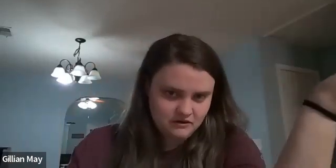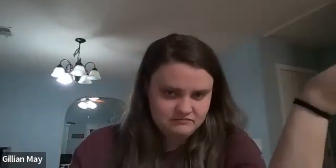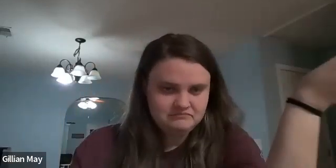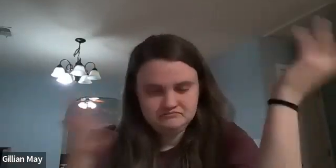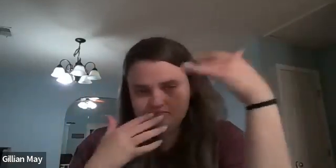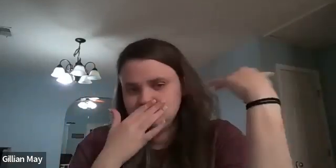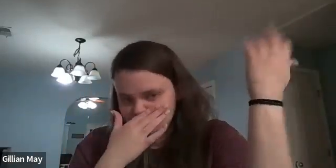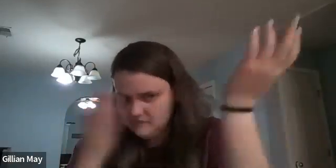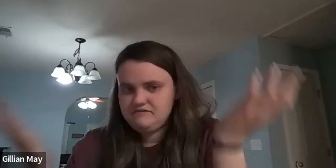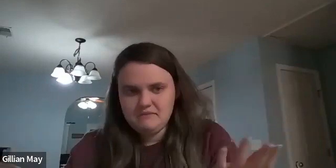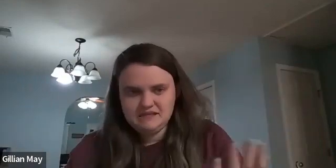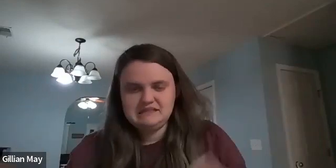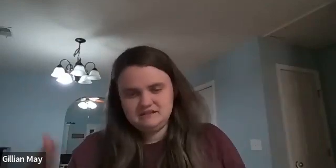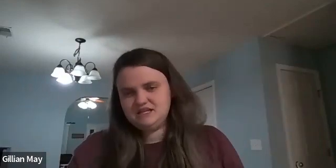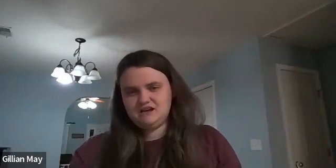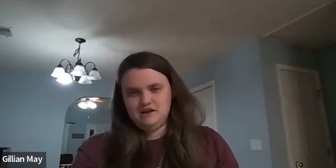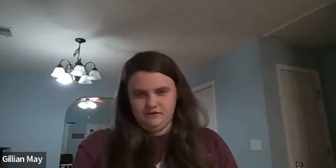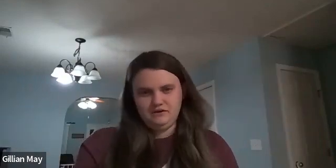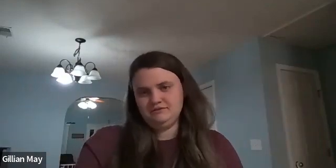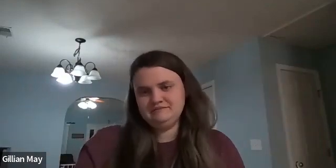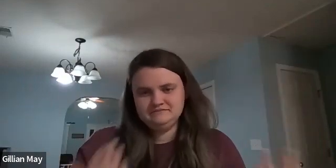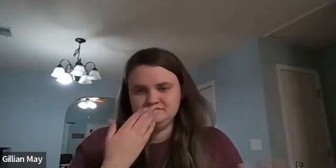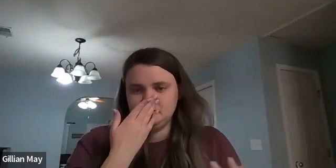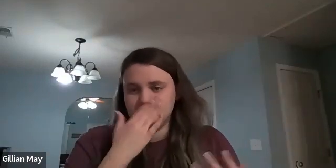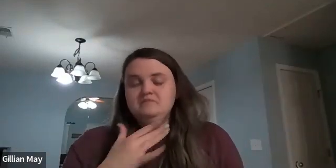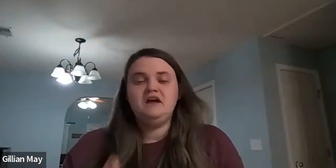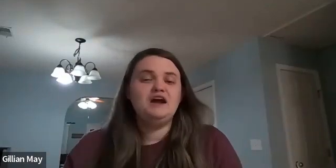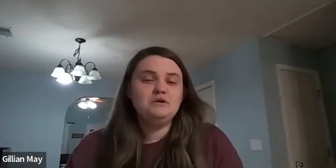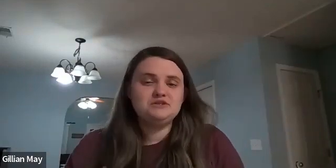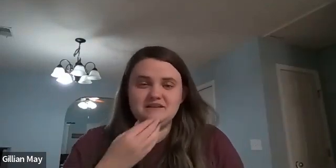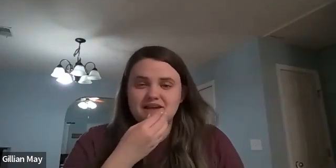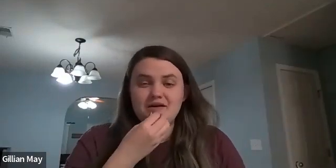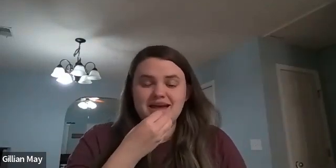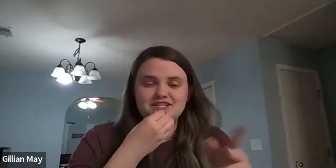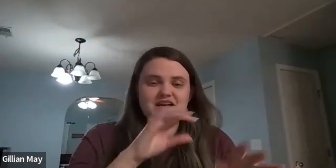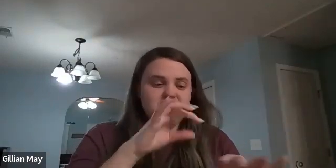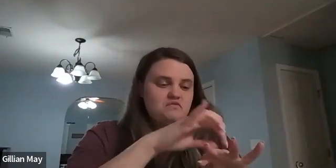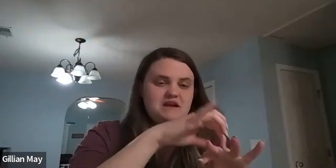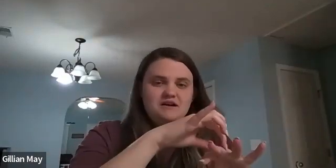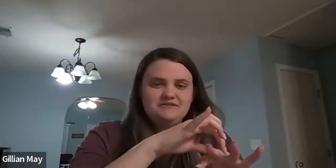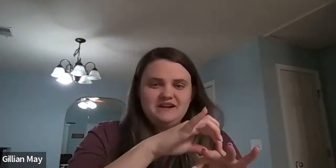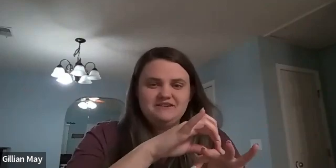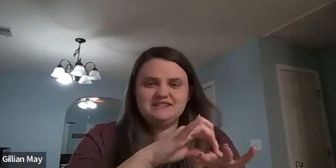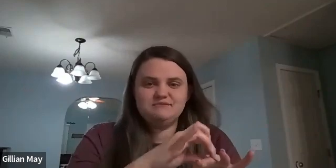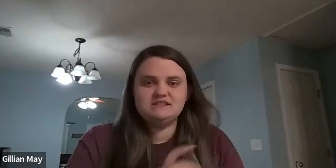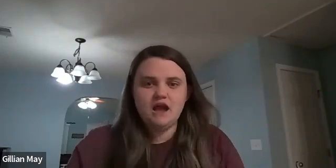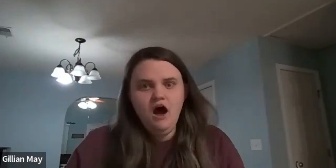finger. If that makes sense, that's just kind of a little, I don't want you being like, oh yeah, she's got that ring on her finger. And then someone's like, oh,